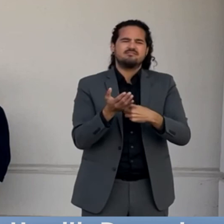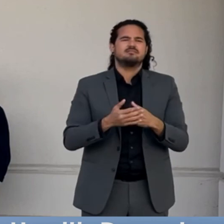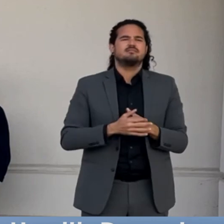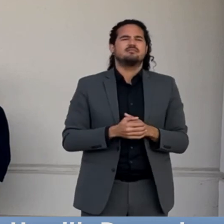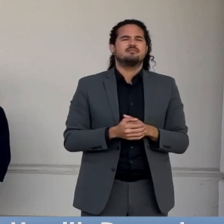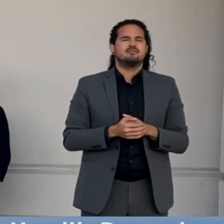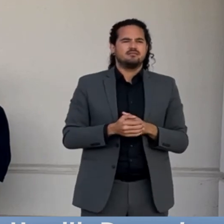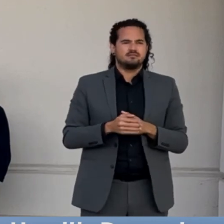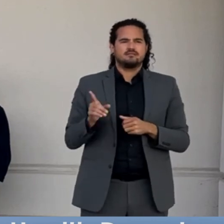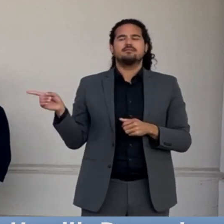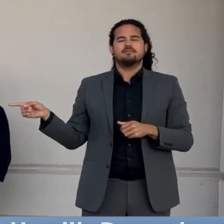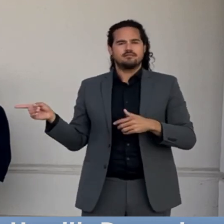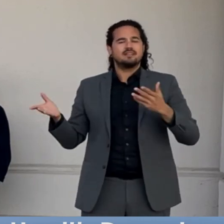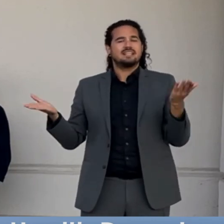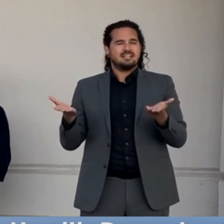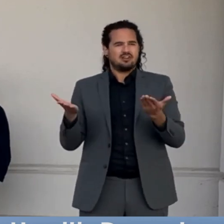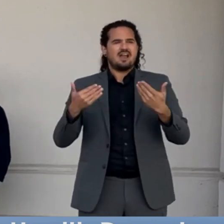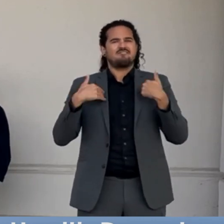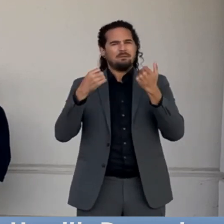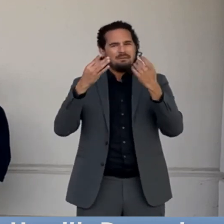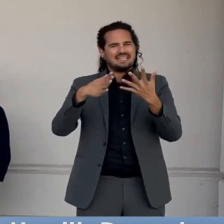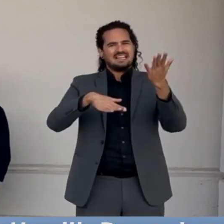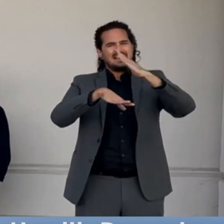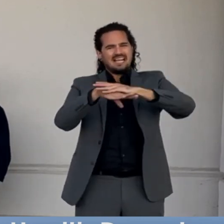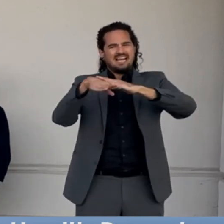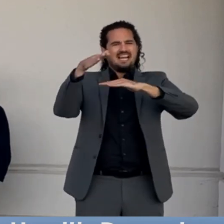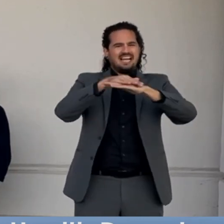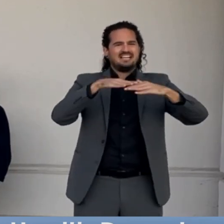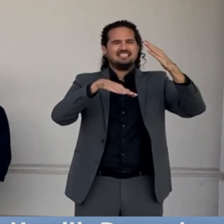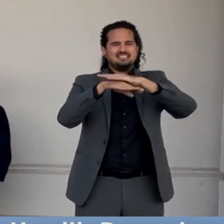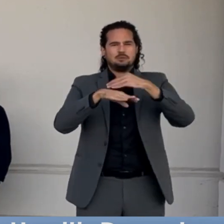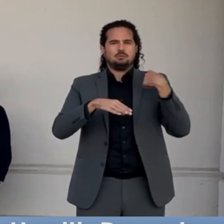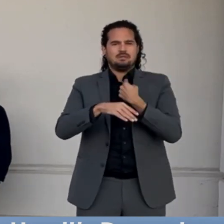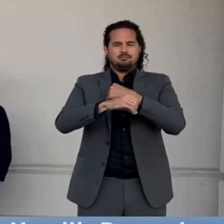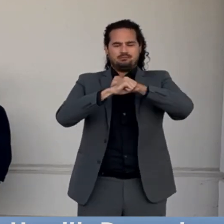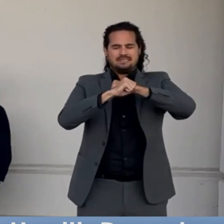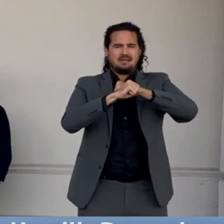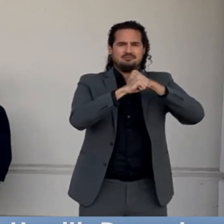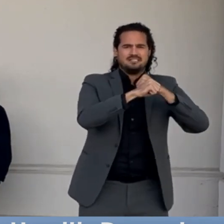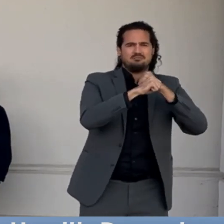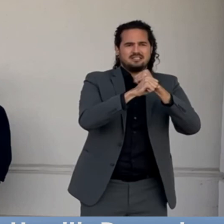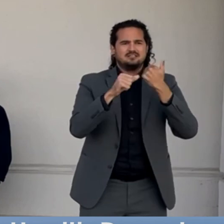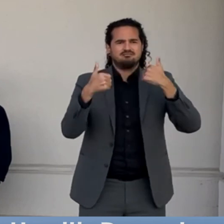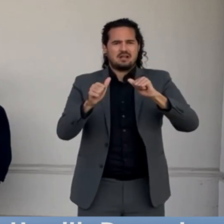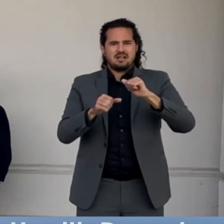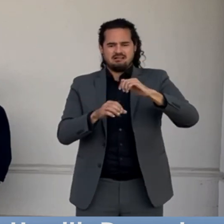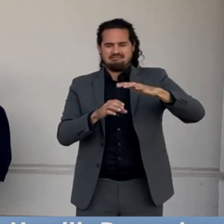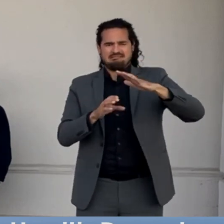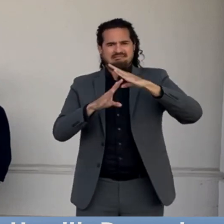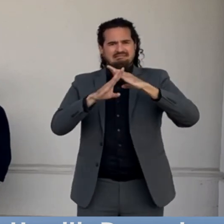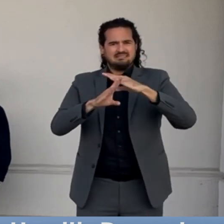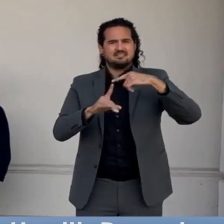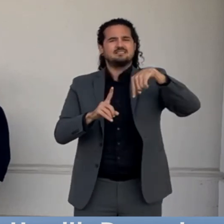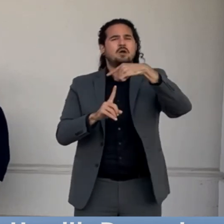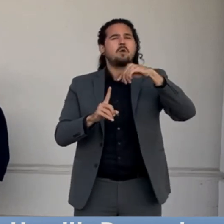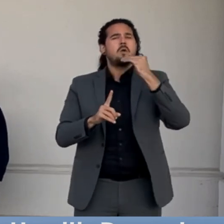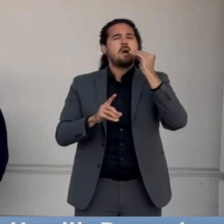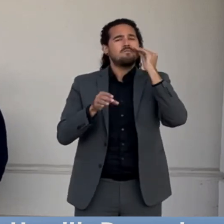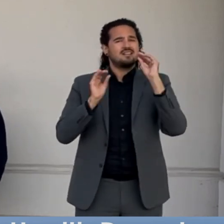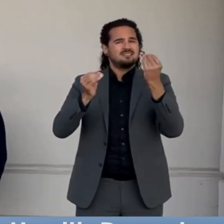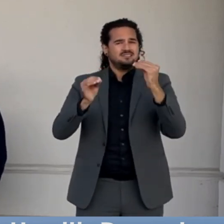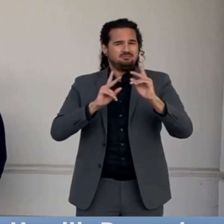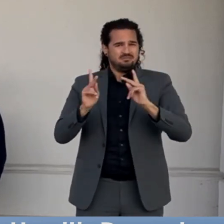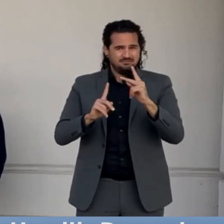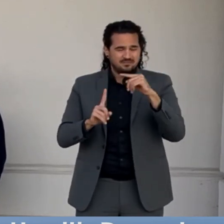in place to prevent outbreaks of our most vulnerable populations, whether that be folks in homeless shelters or skilled nursing facilities or homeless encampments,